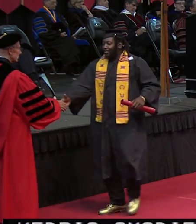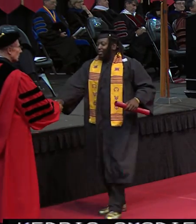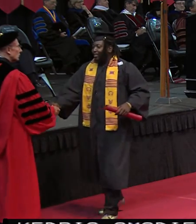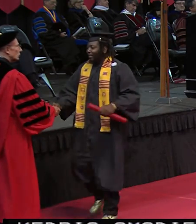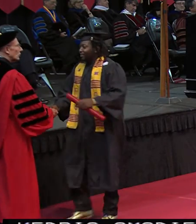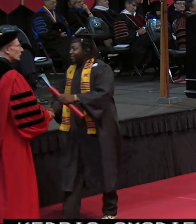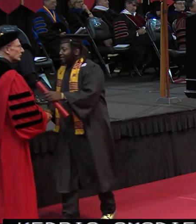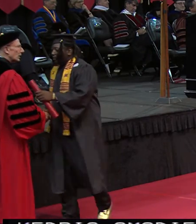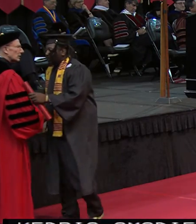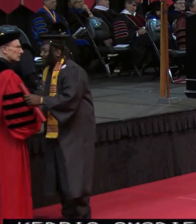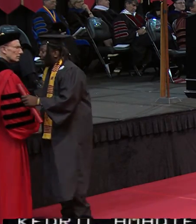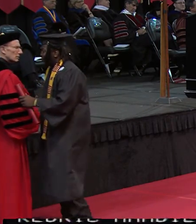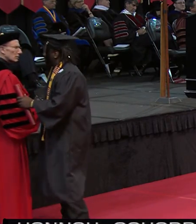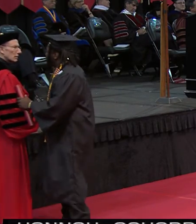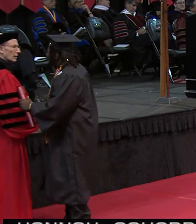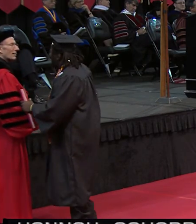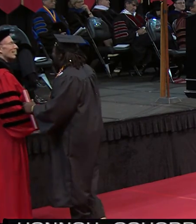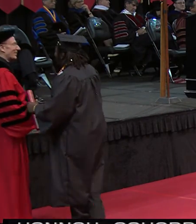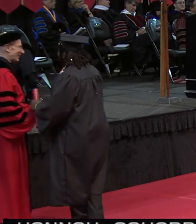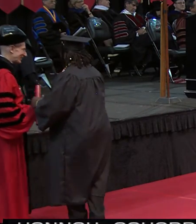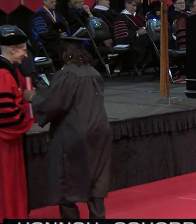Alluvia Patrice Blueford.